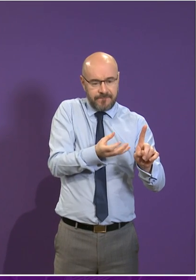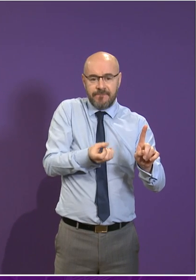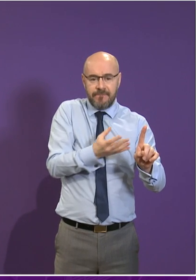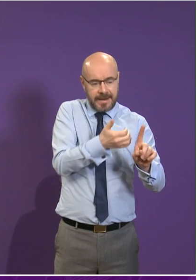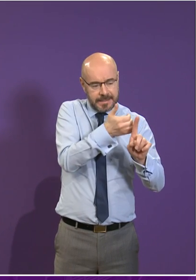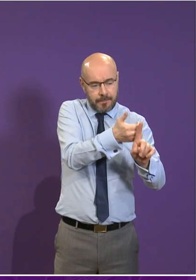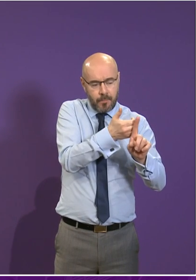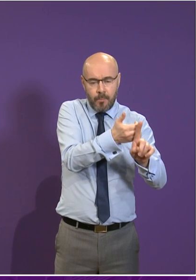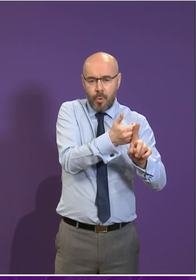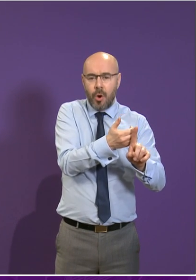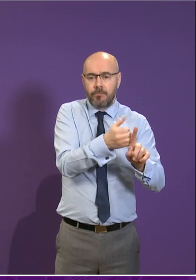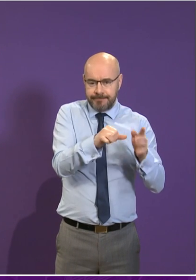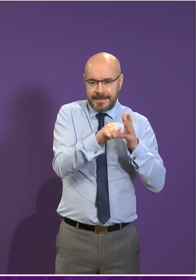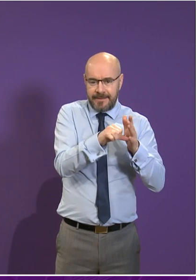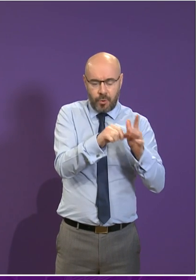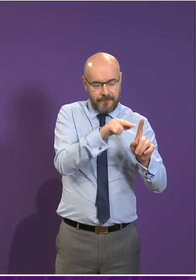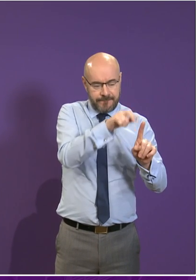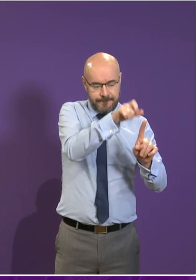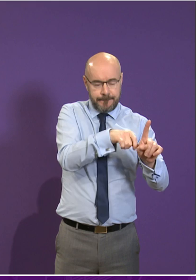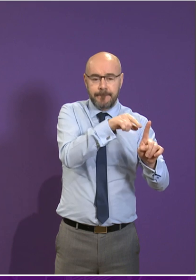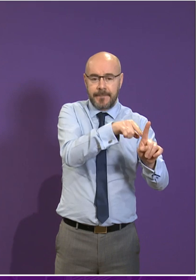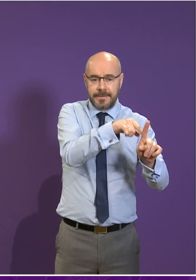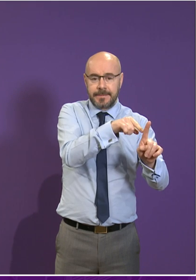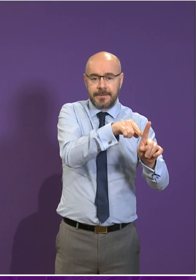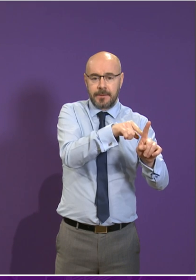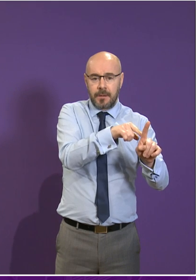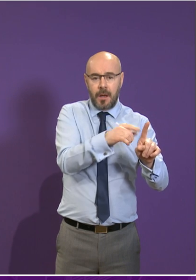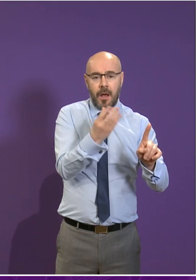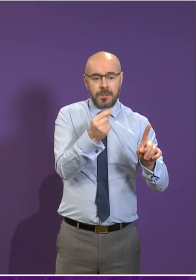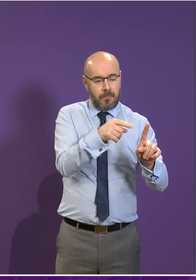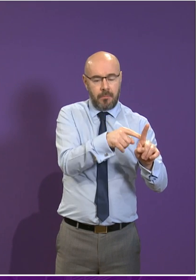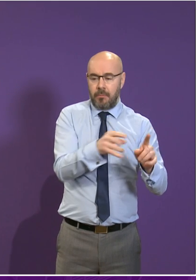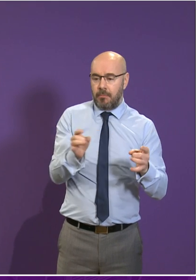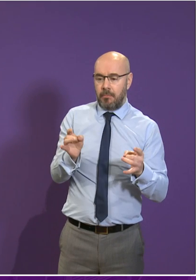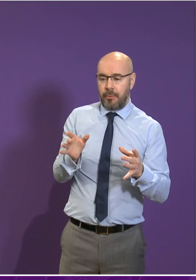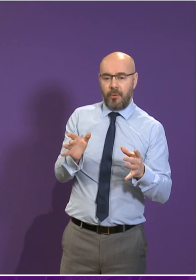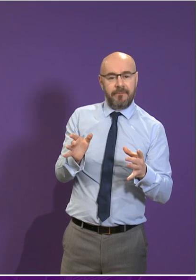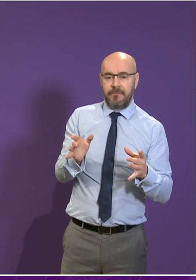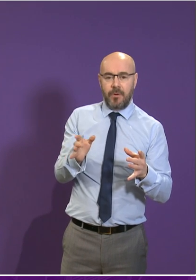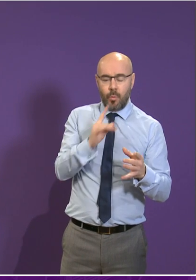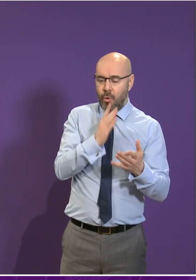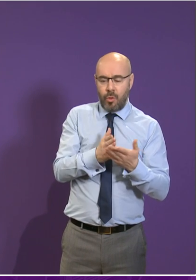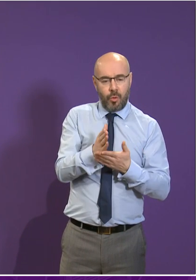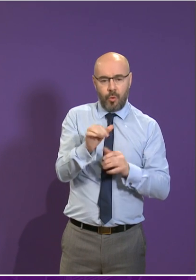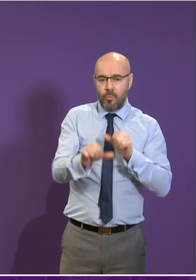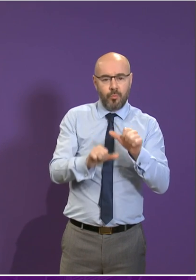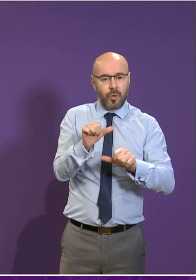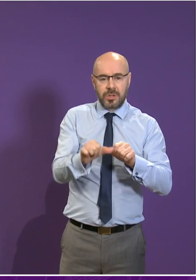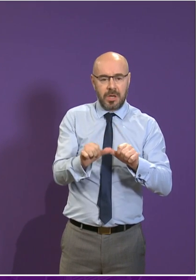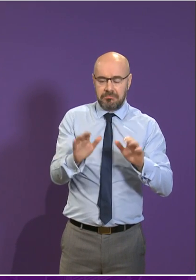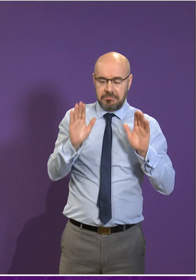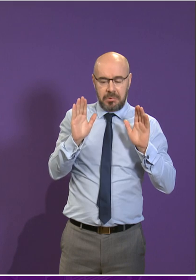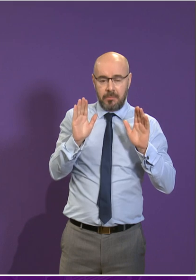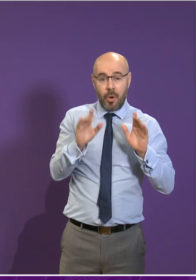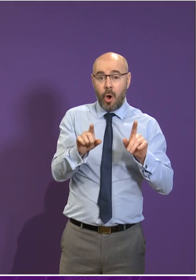of care that you need. And often people are put off by going through that whole process. We've also